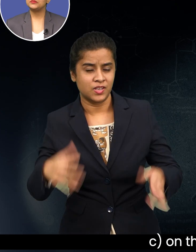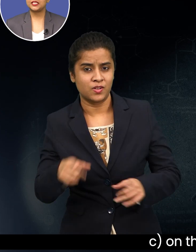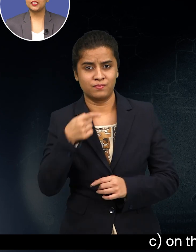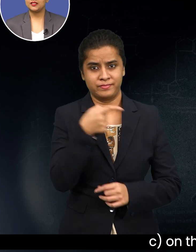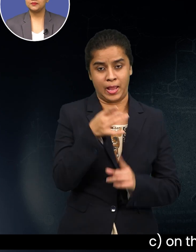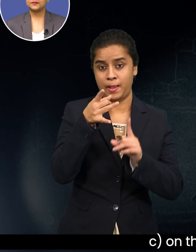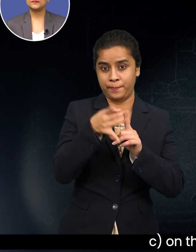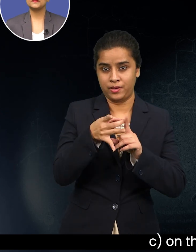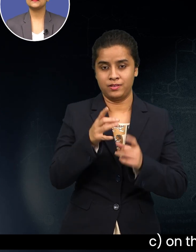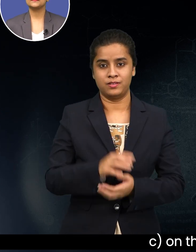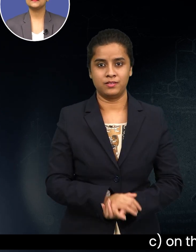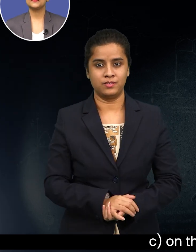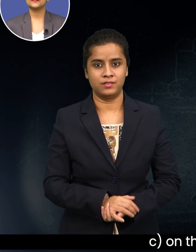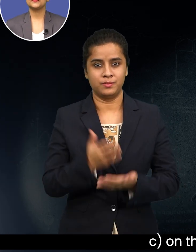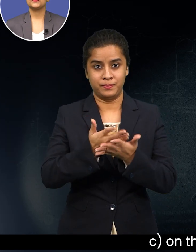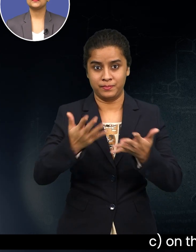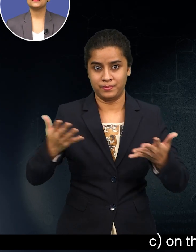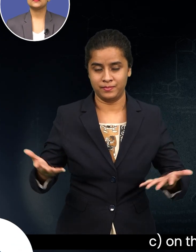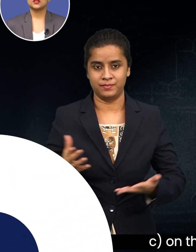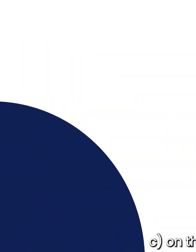its material.